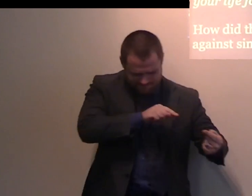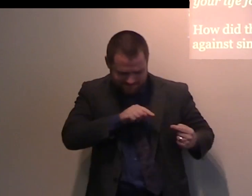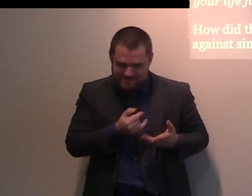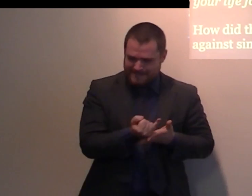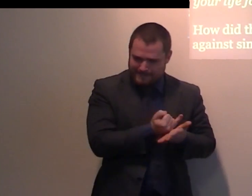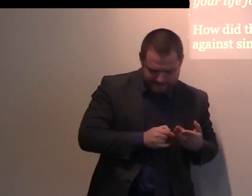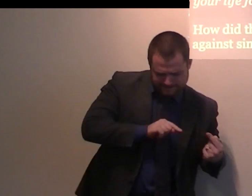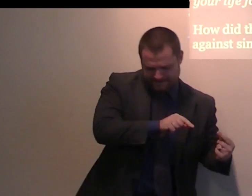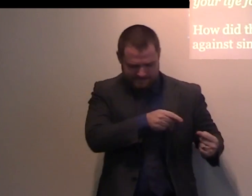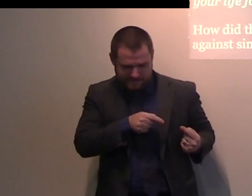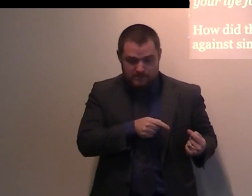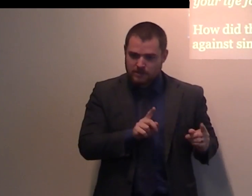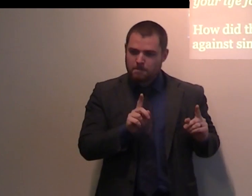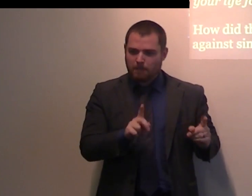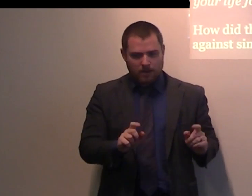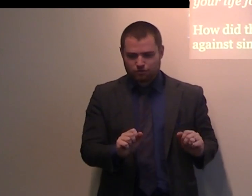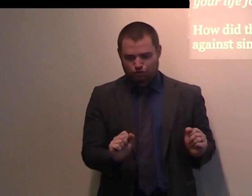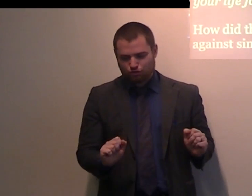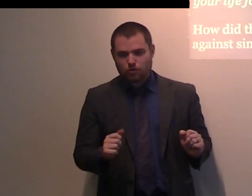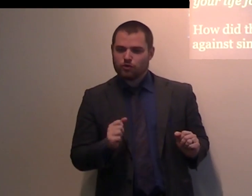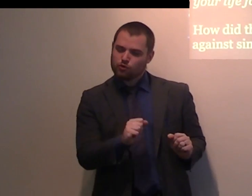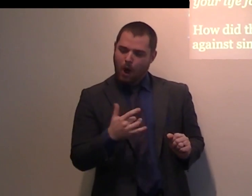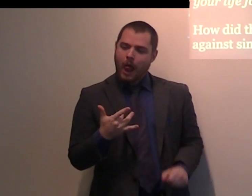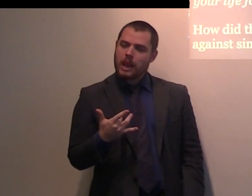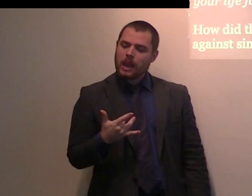but you have not had to give up your life for the cause.